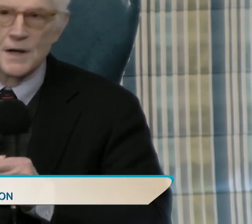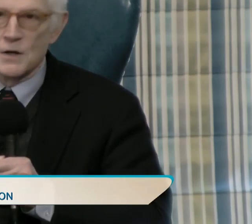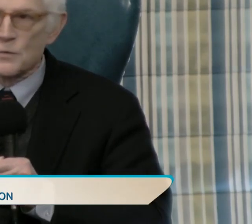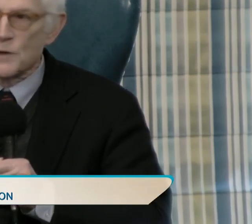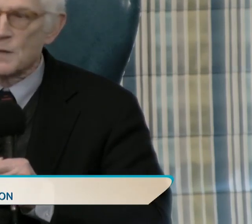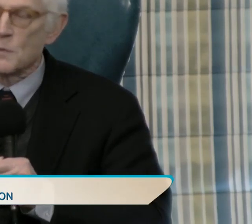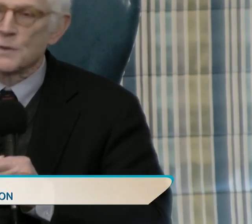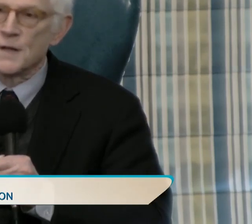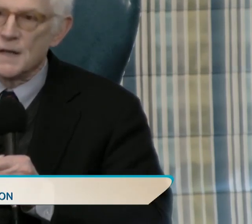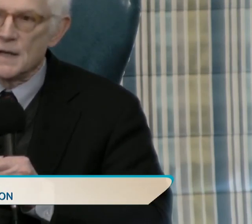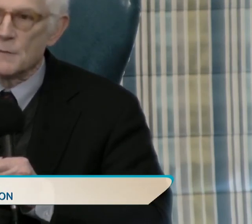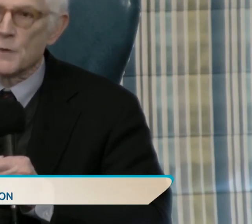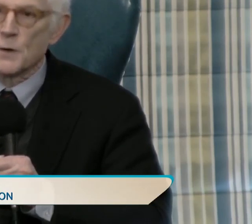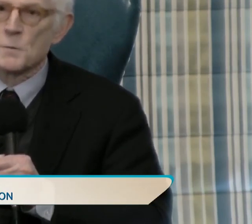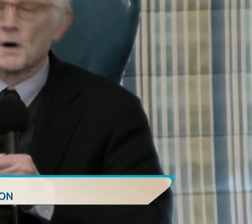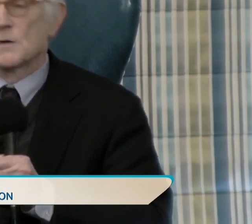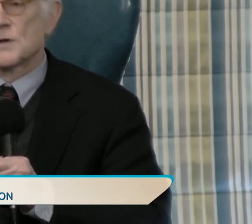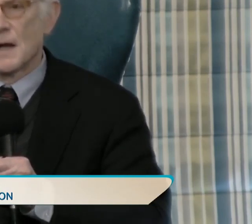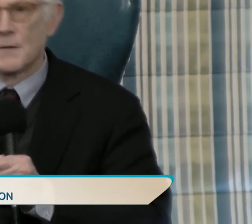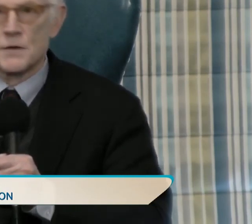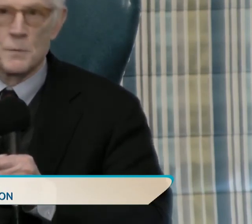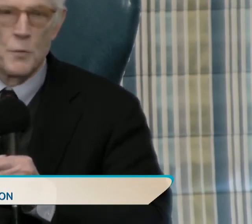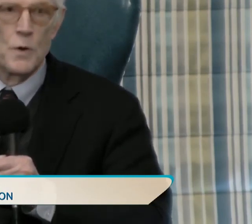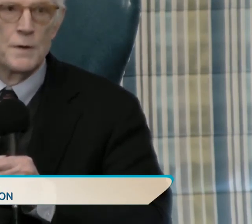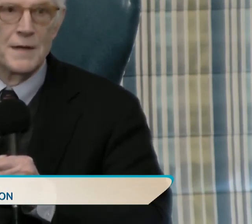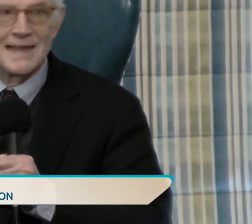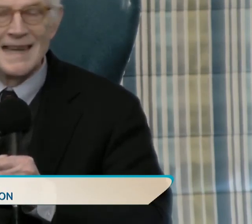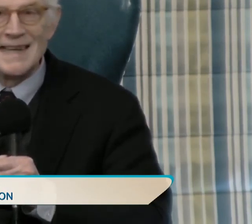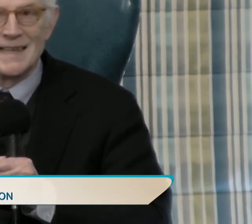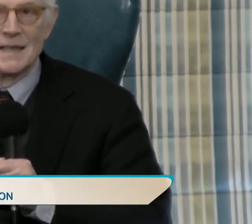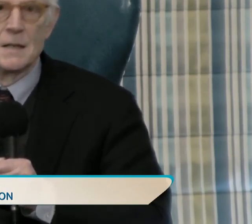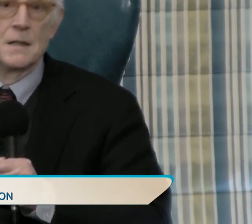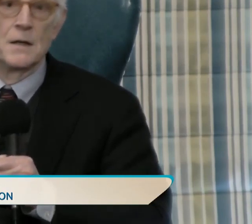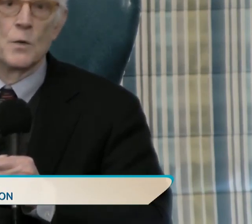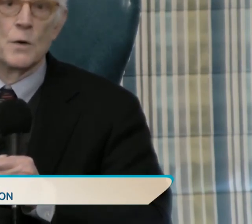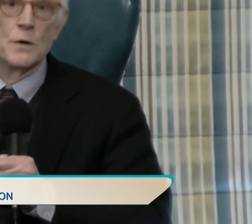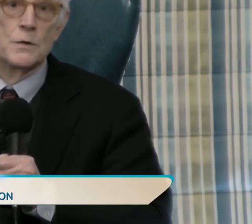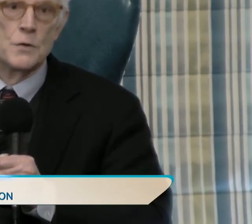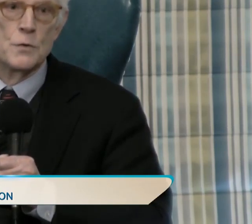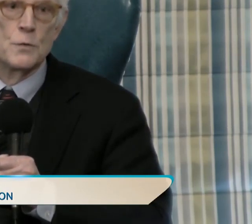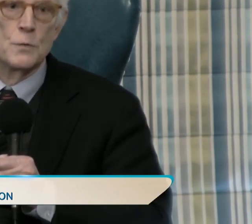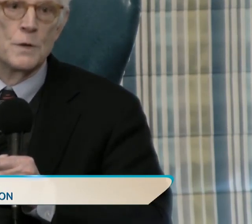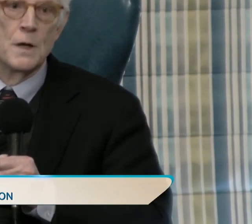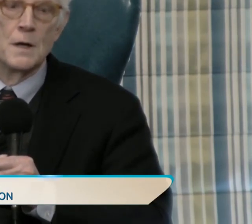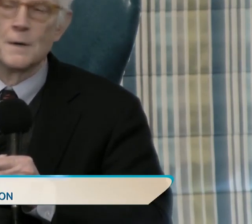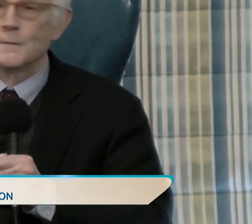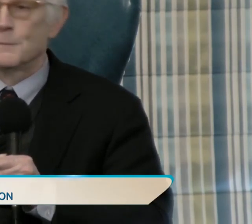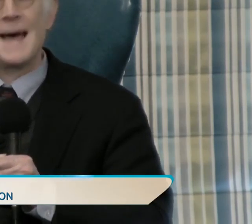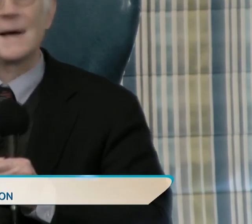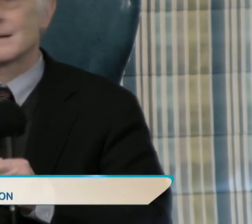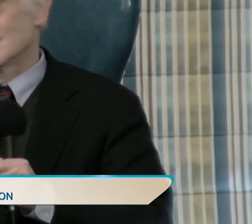There is an incredible need for those parents to have the support that they need in order to